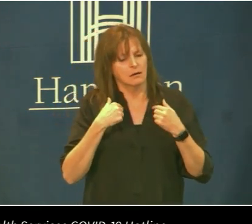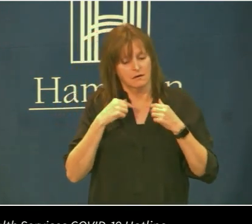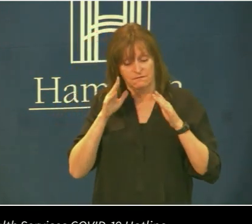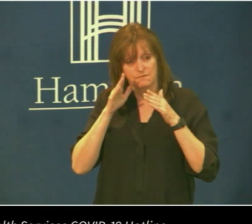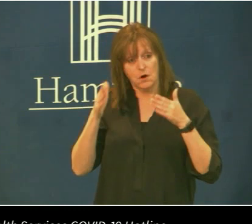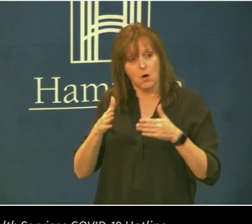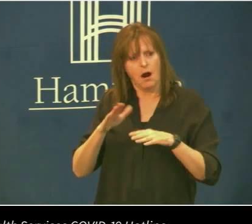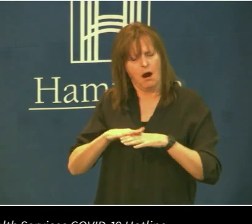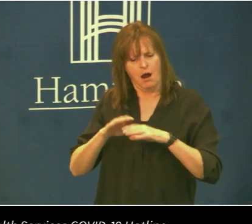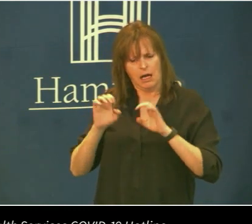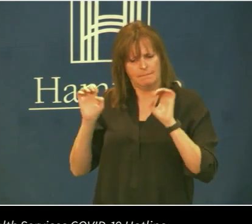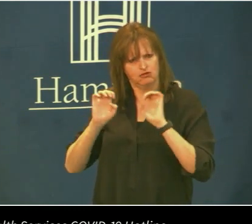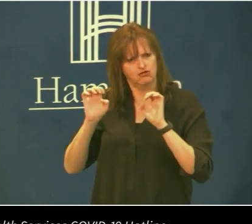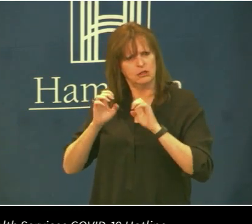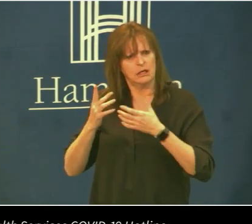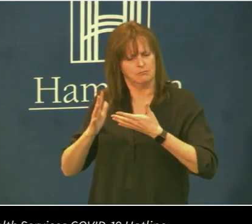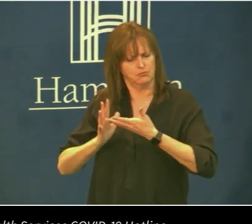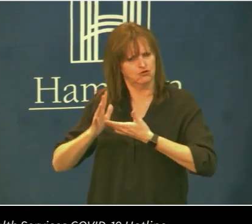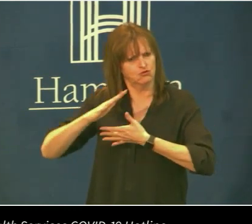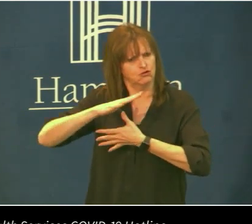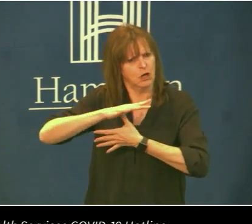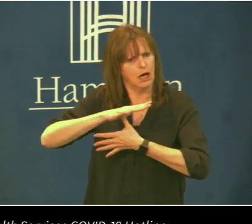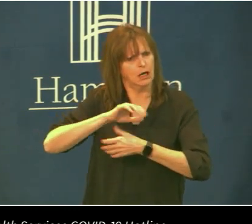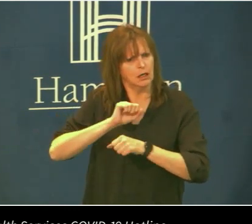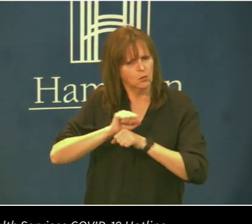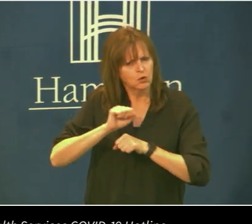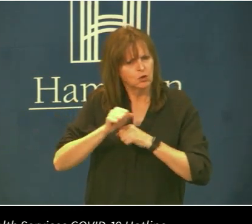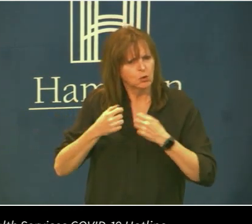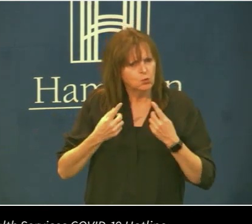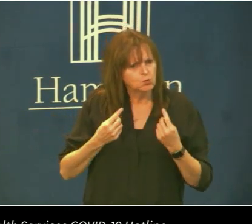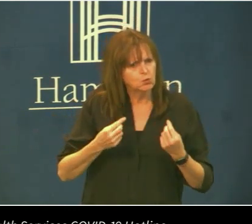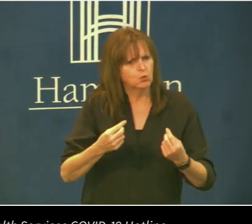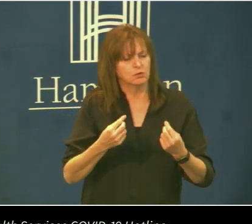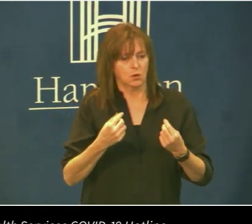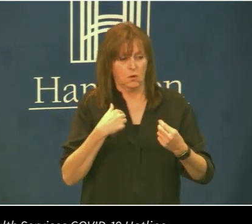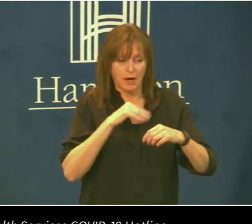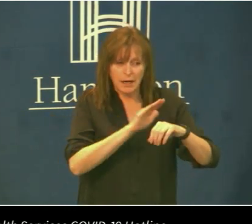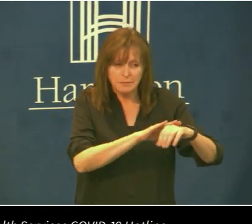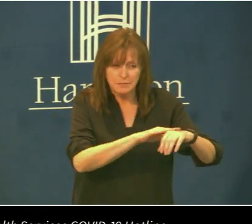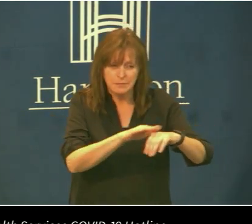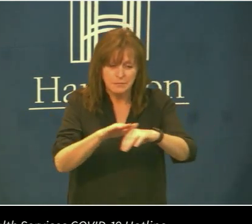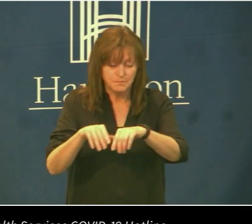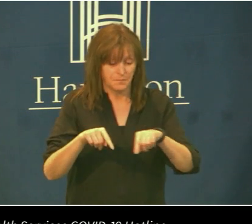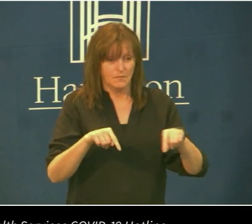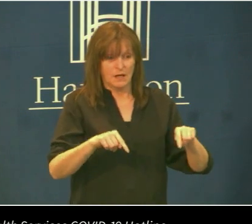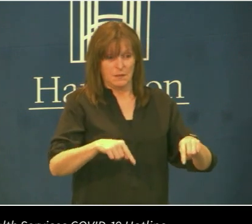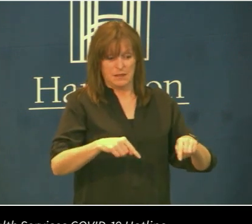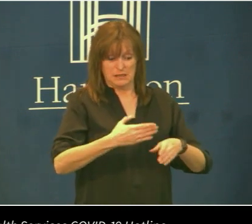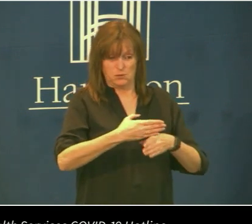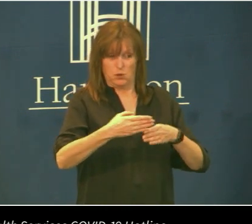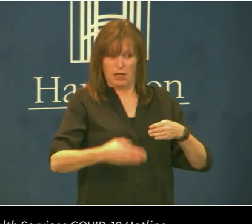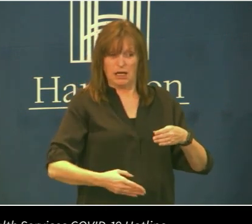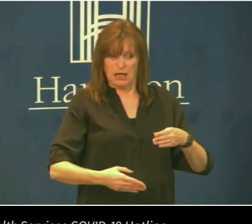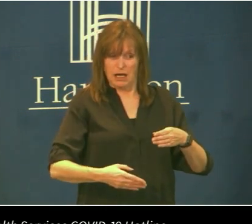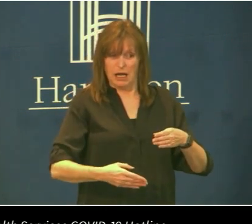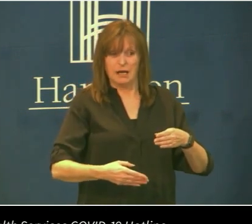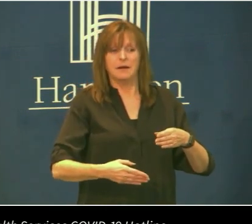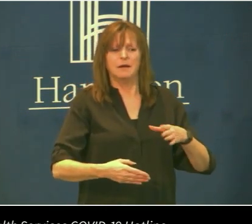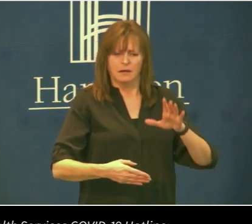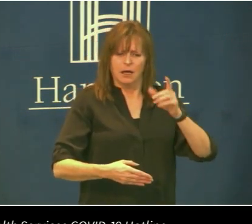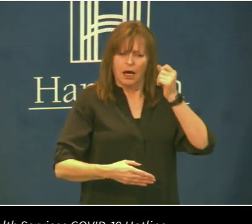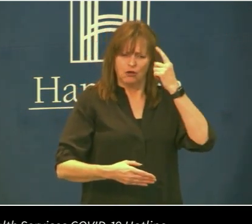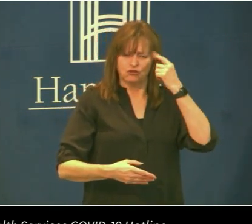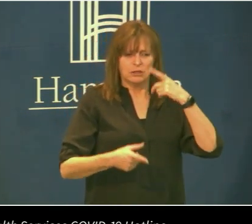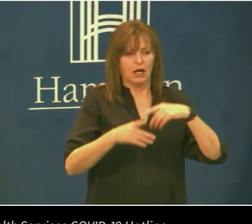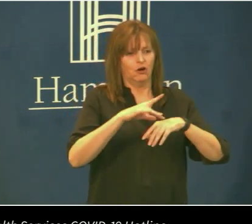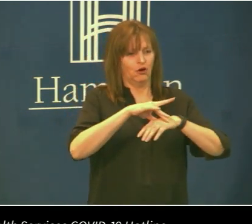community that this weekend we do recognize on a yearly basis at this weekend Earth Hour. So certainly commend